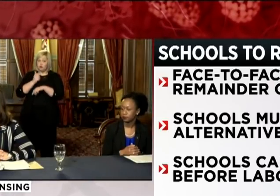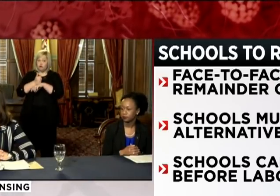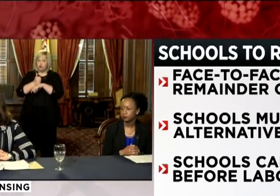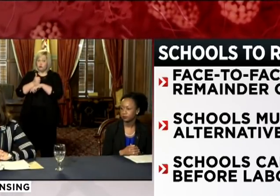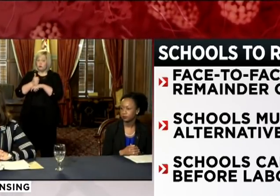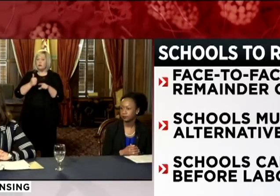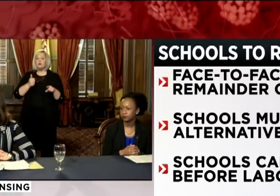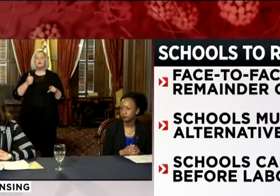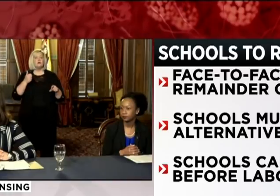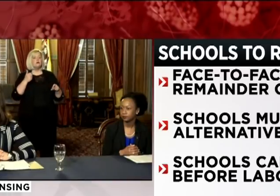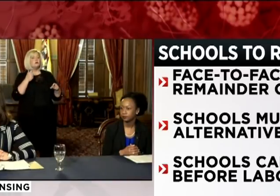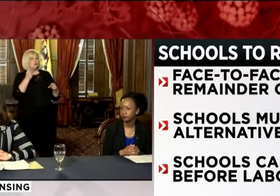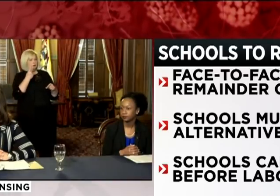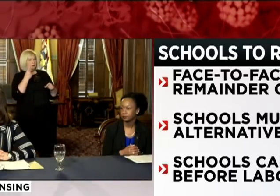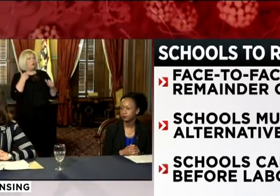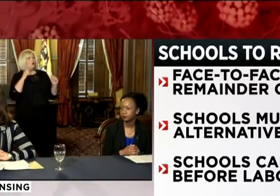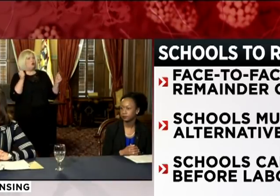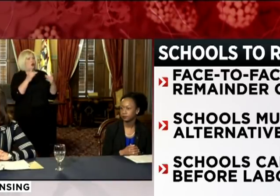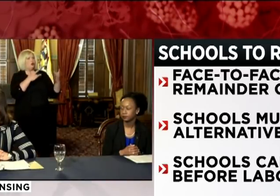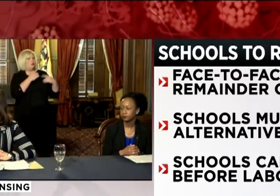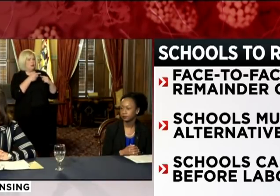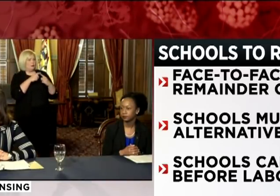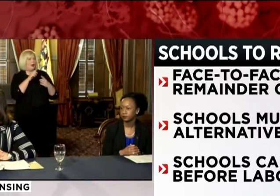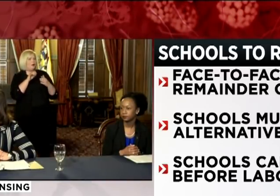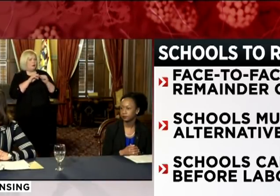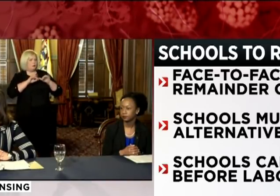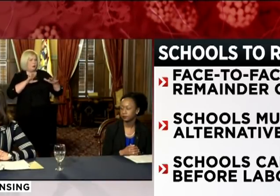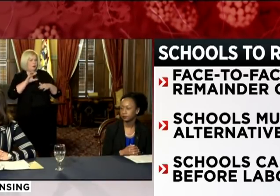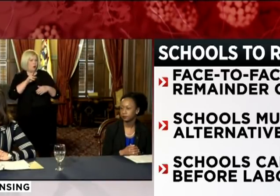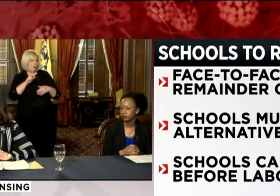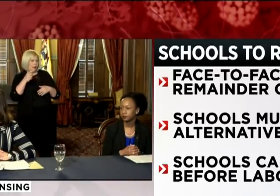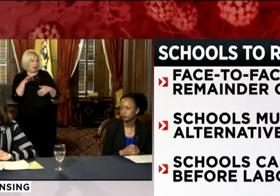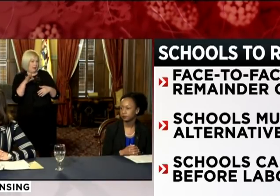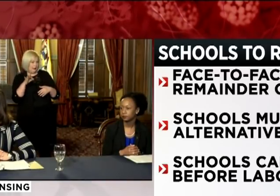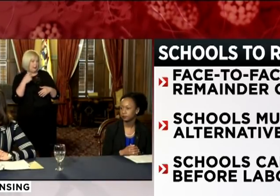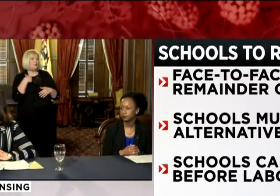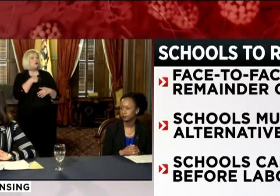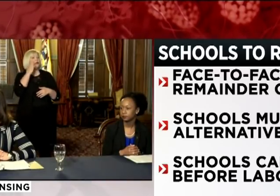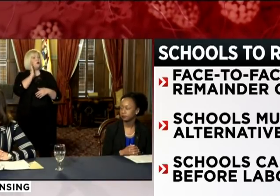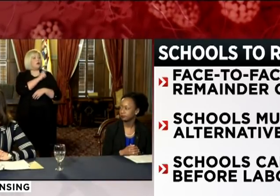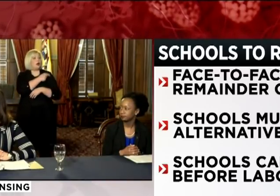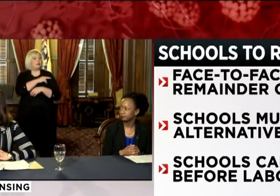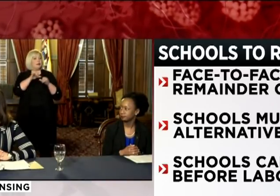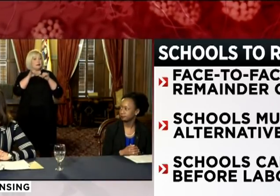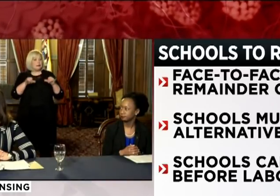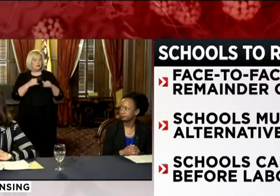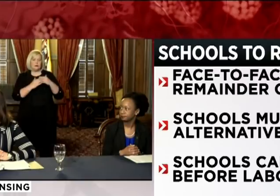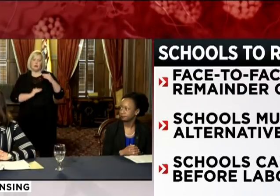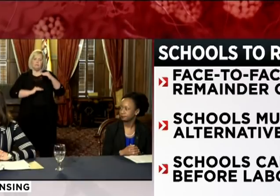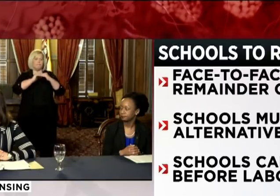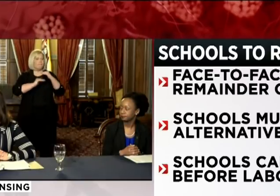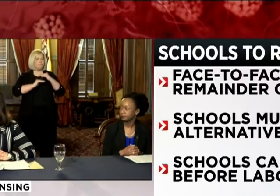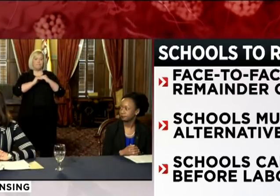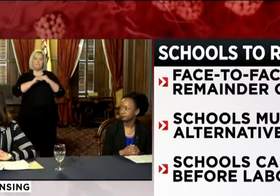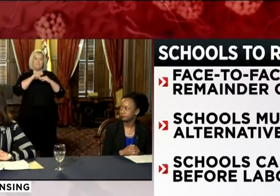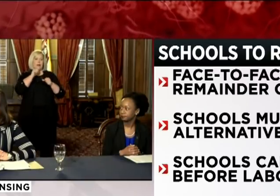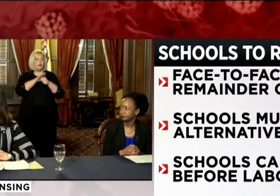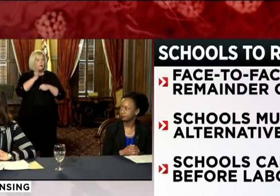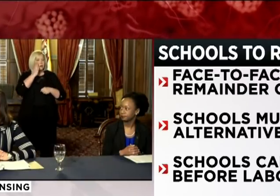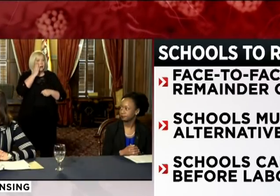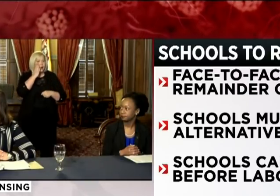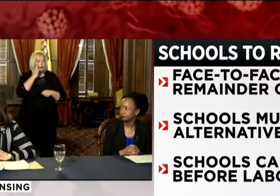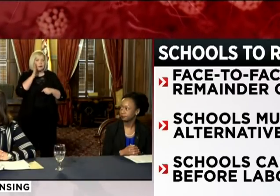that we're all very concerned about. We know that our hospital systems are at capacity in many parts of our